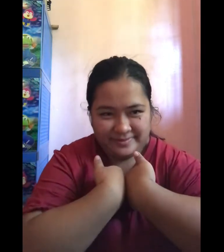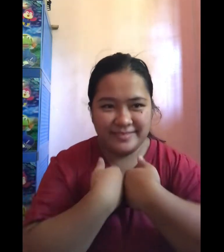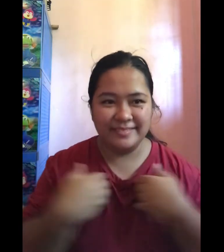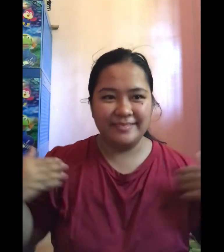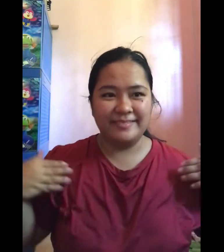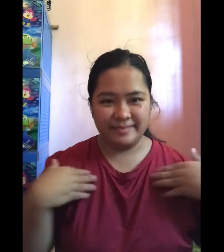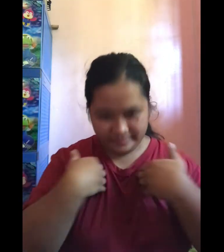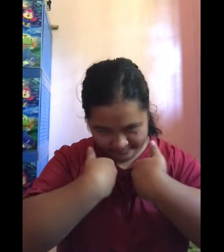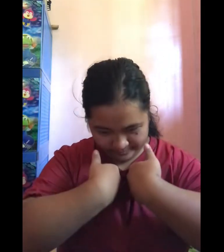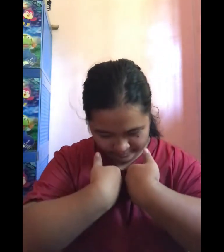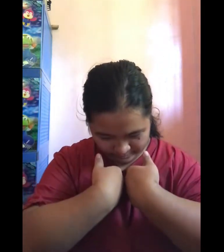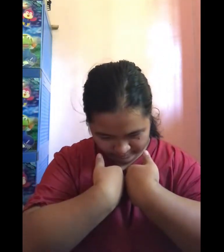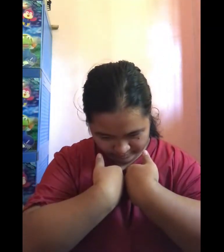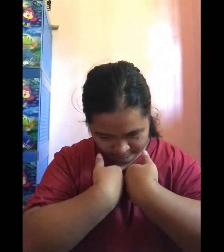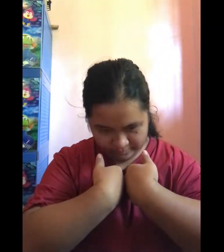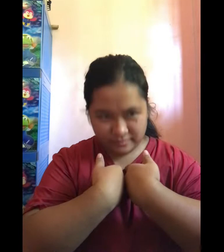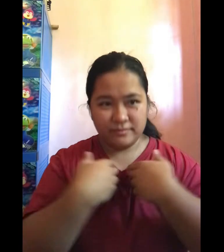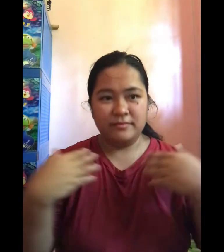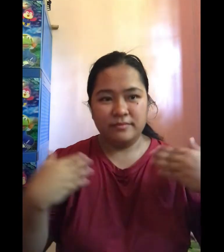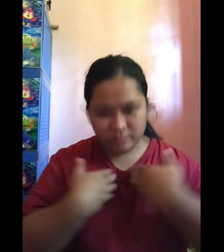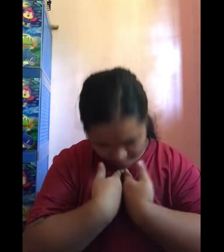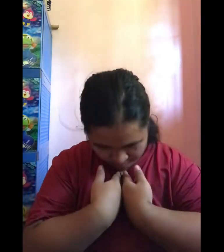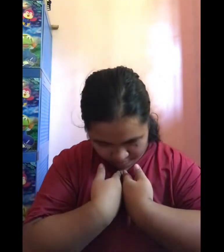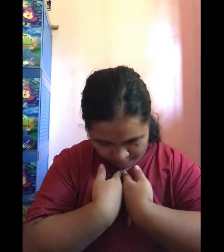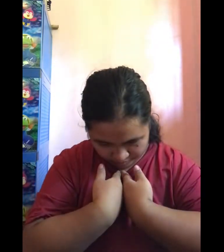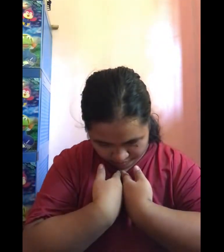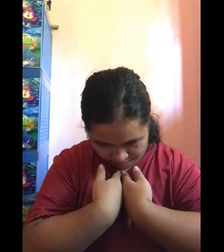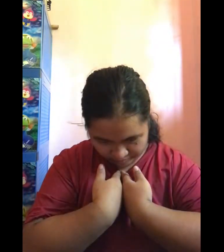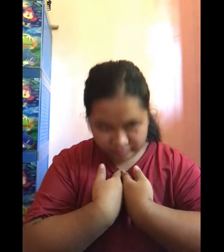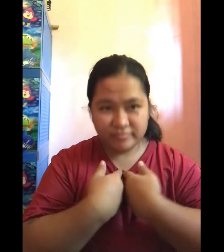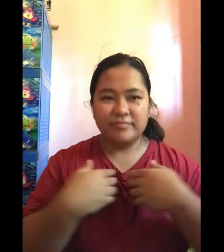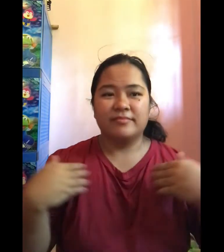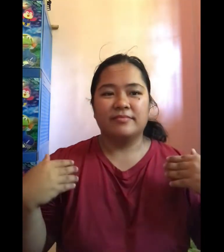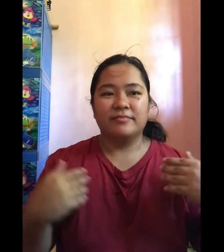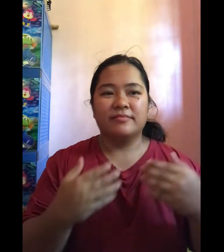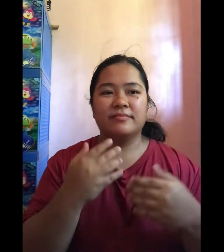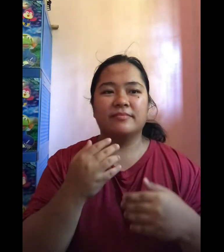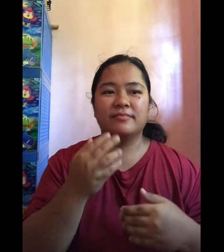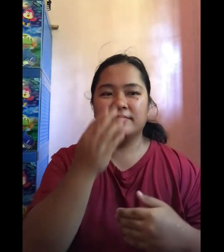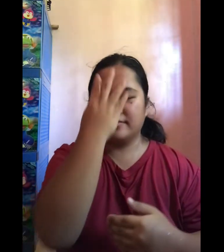act tired. So you just kind of collapse like that for tired. You have sleepy.